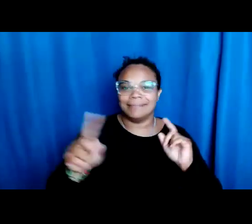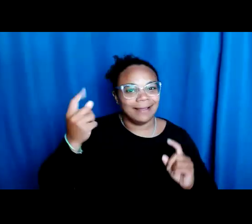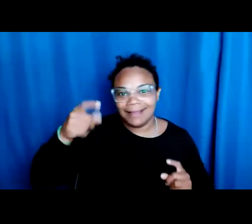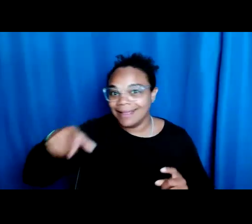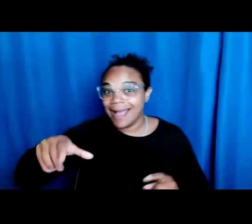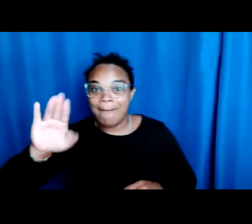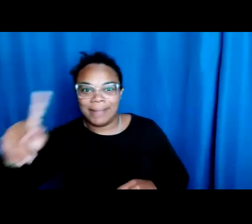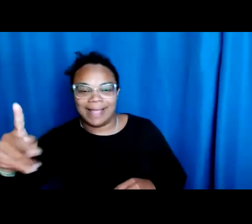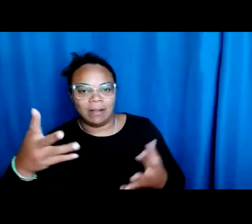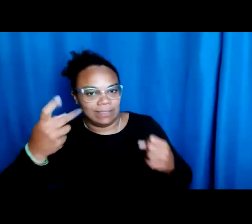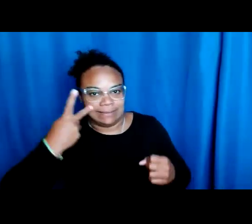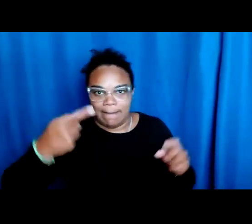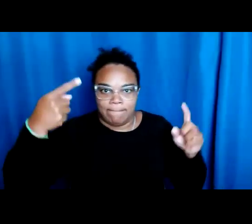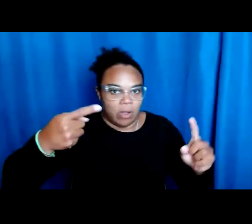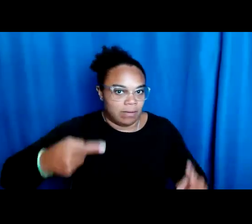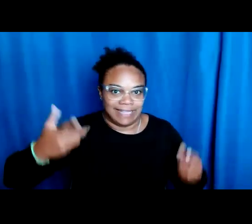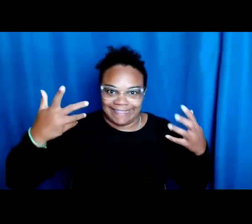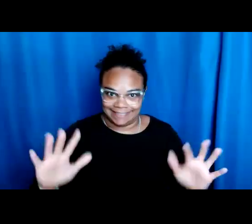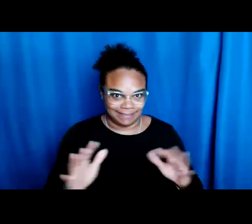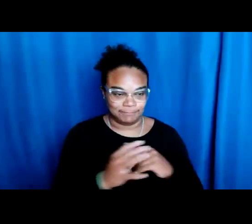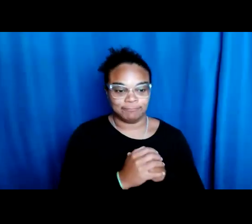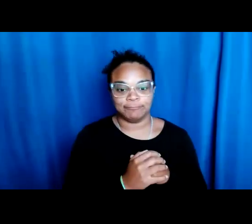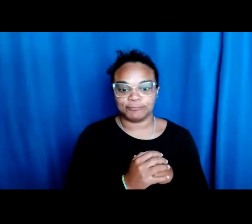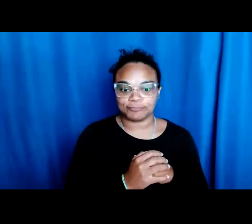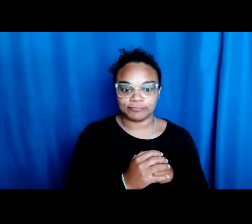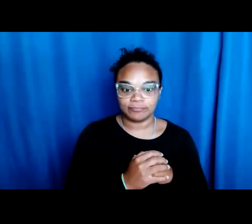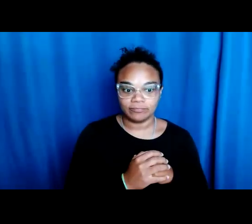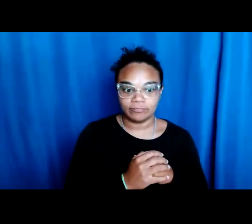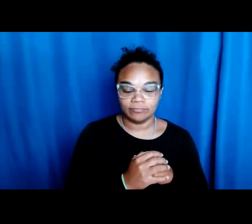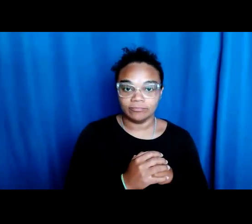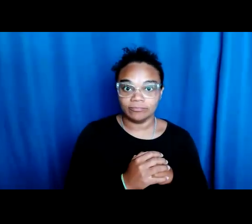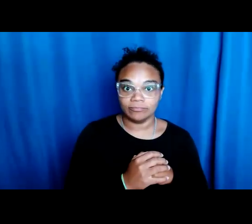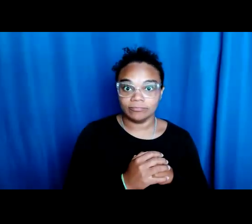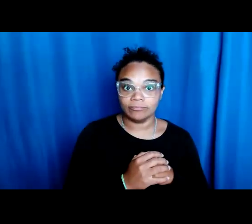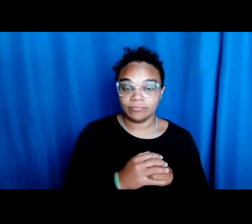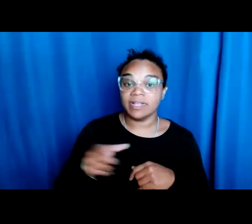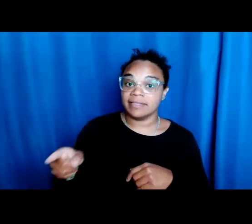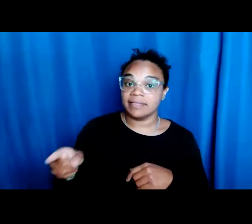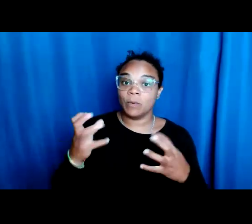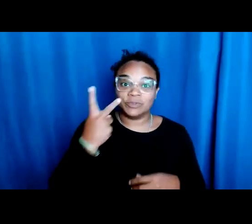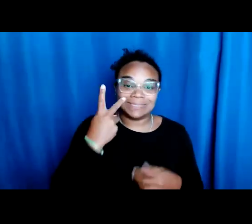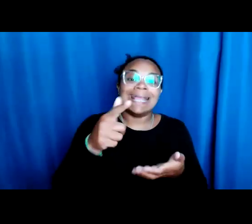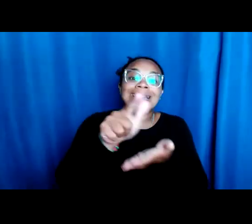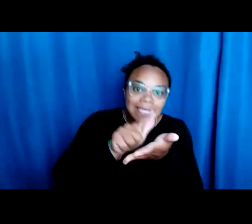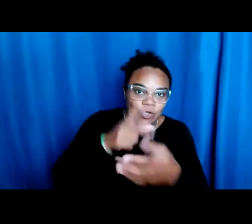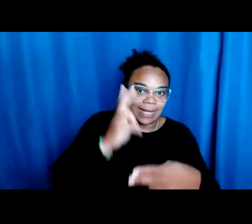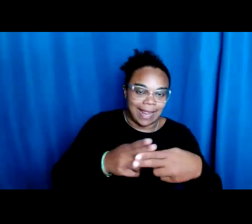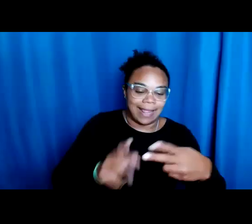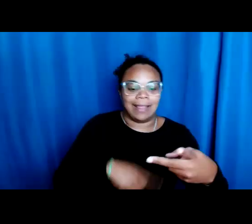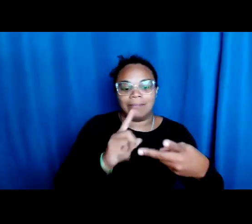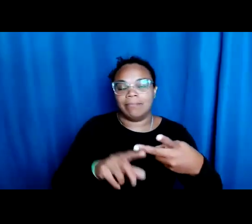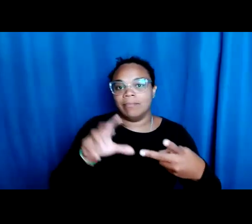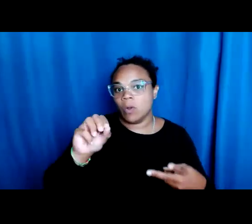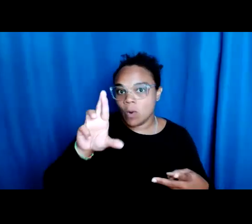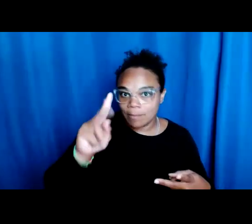point. So the reason they want to know the legal name, the location, the corporate